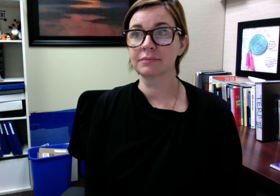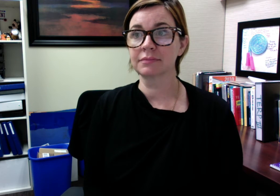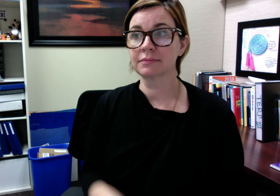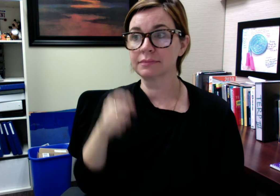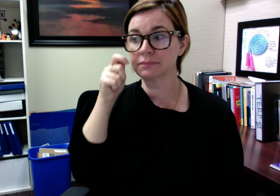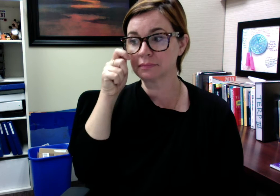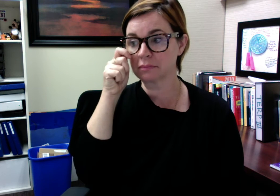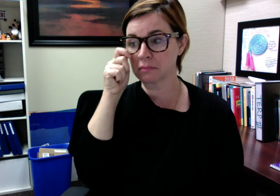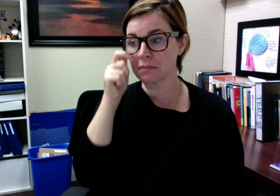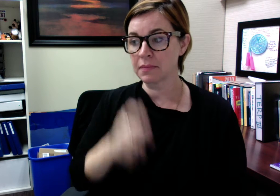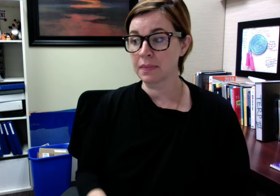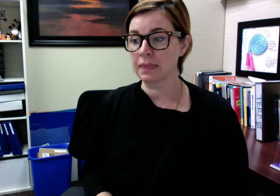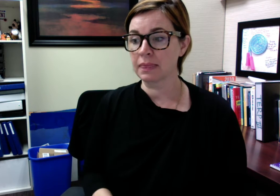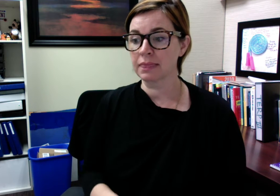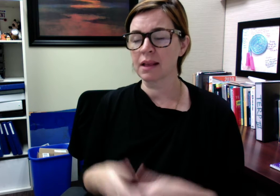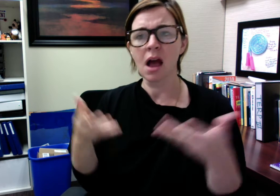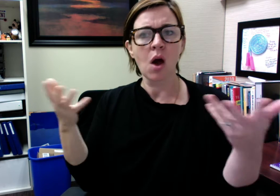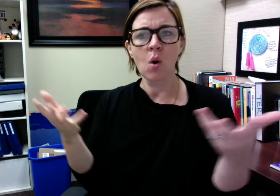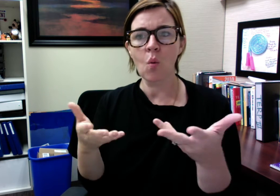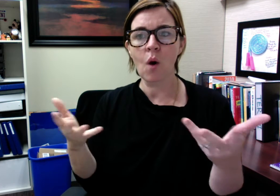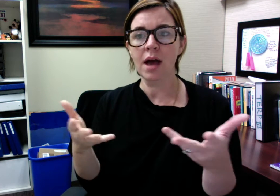What are these standards of practice?